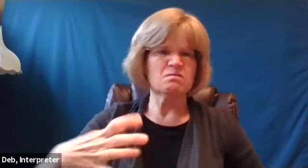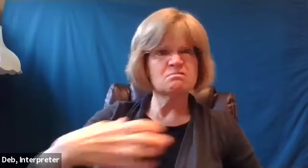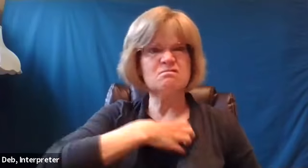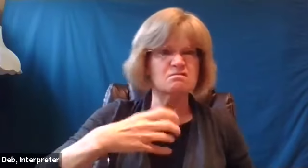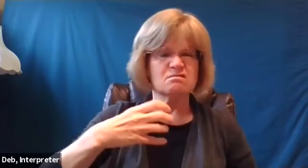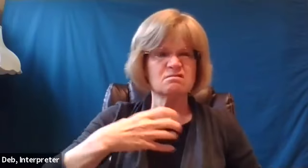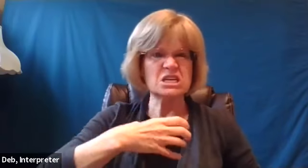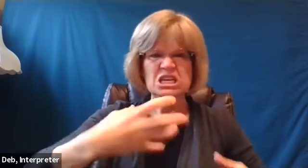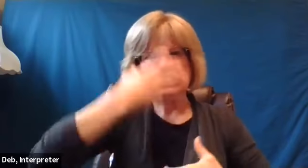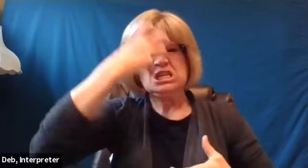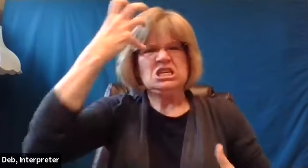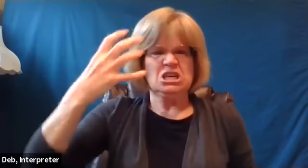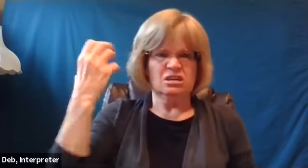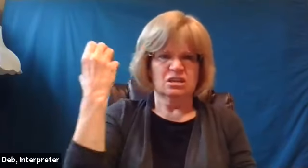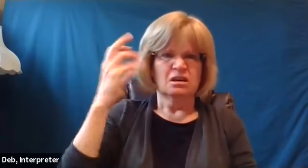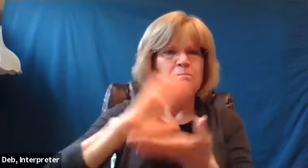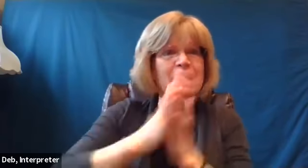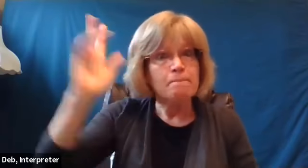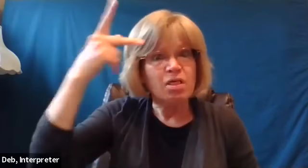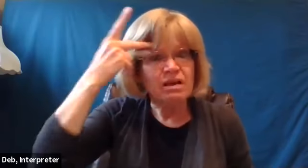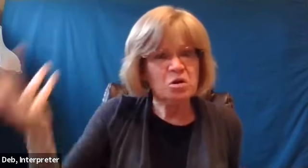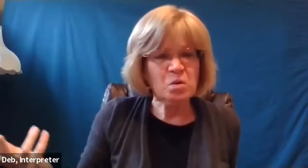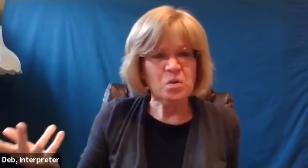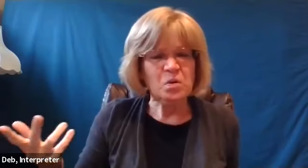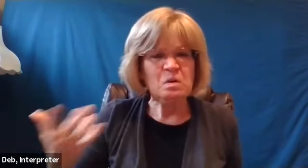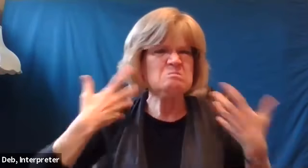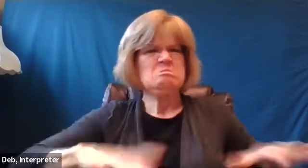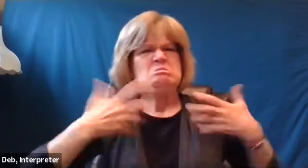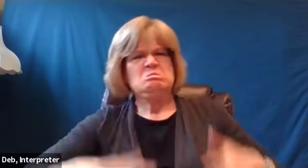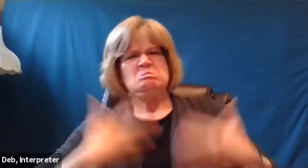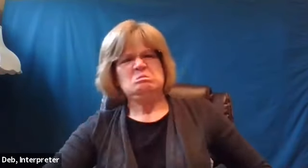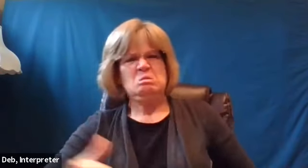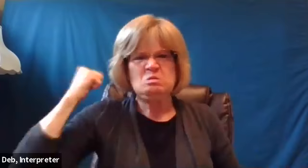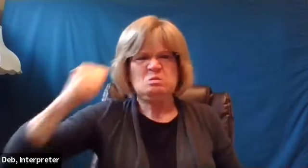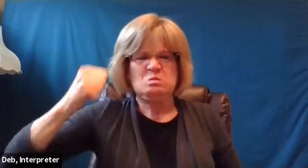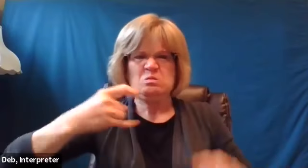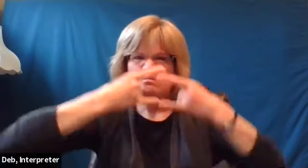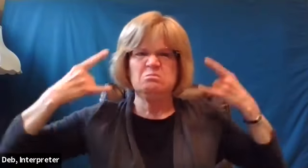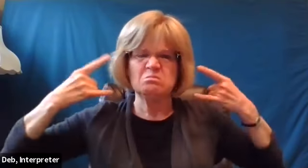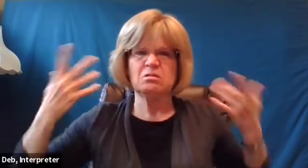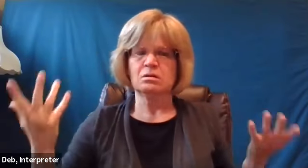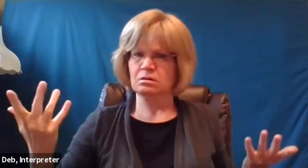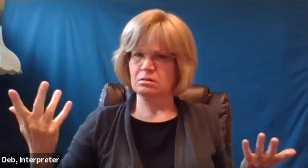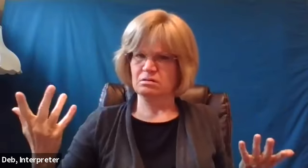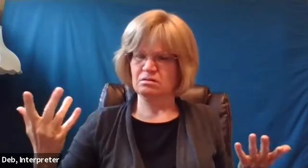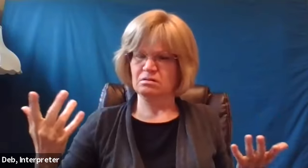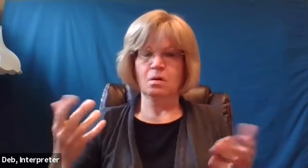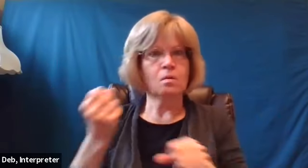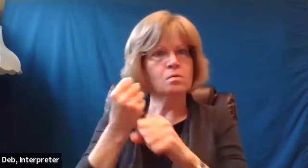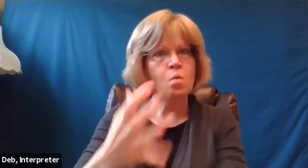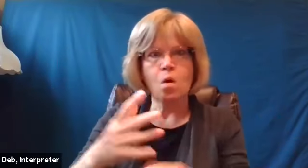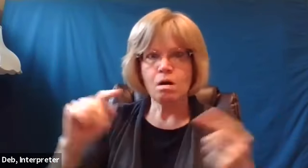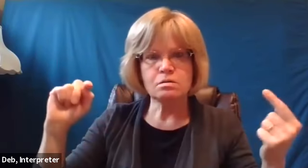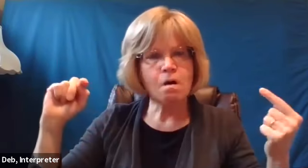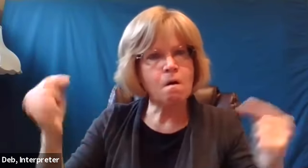facial bumper sticker of sorts. Such a simple, easy way to protect others. The refusal to do this simple act ended up causing great